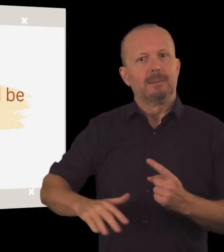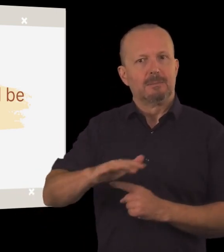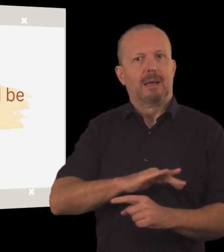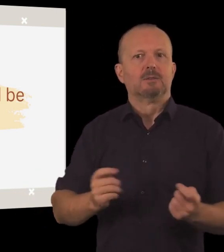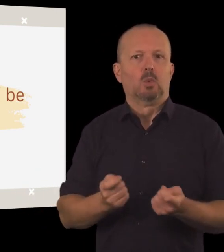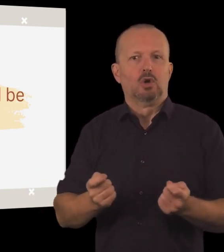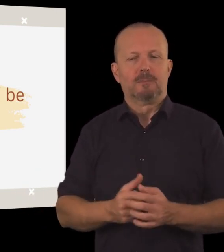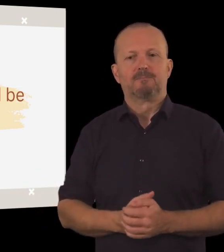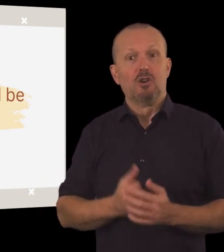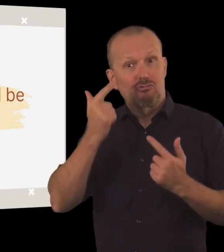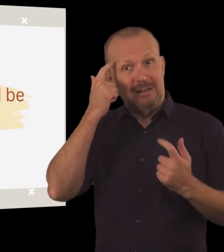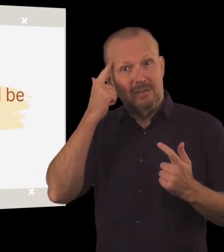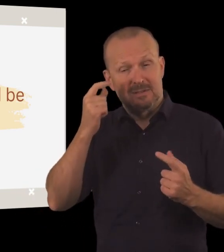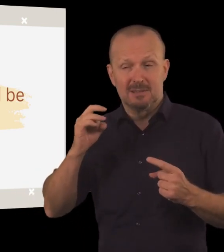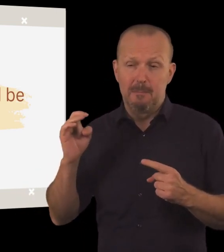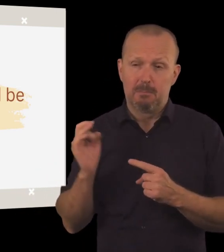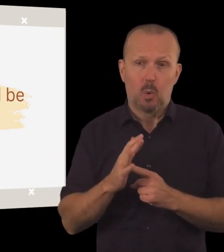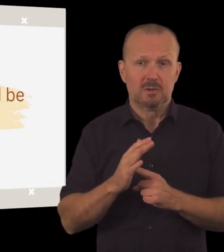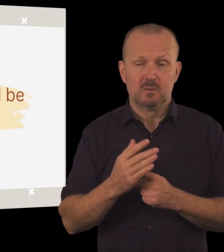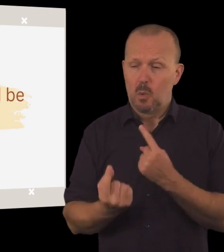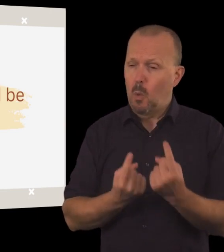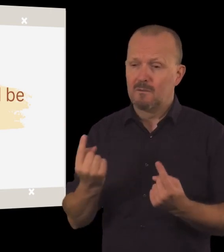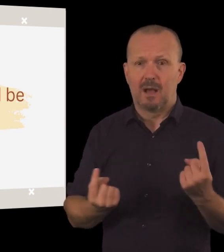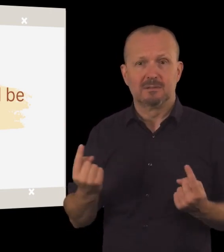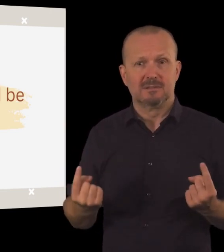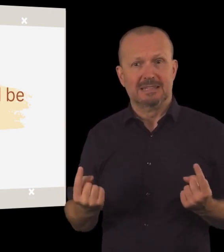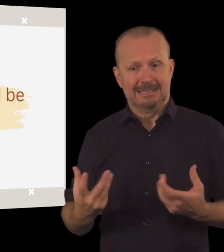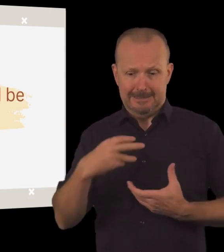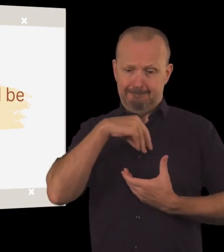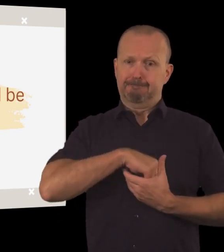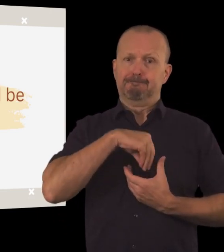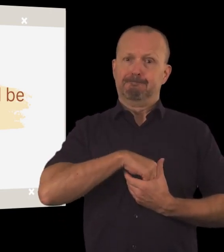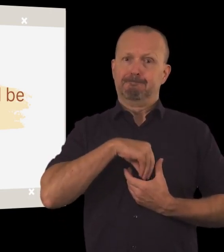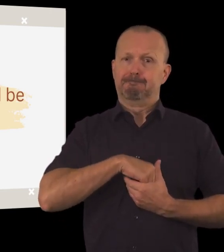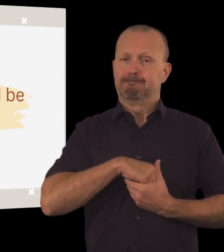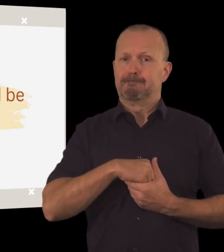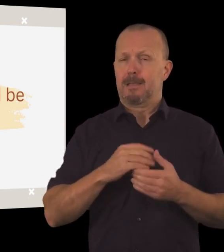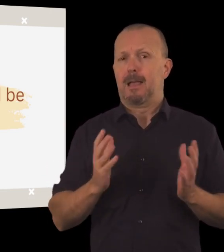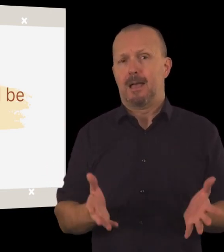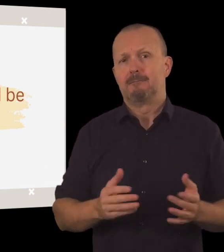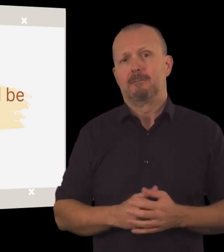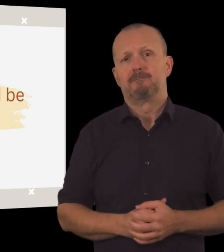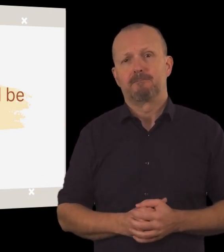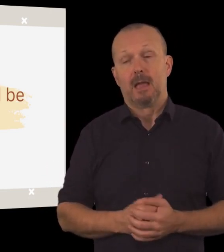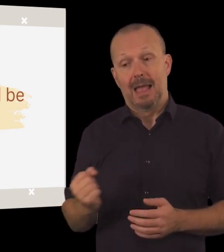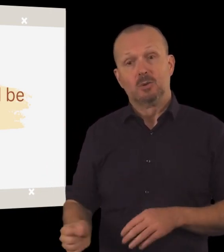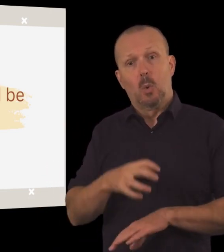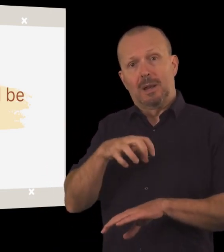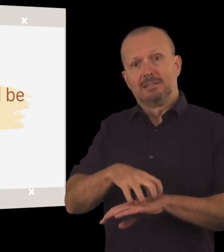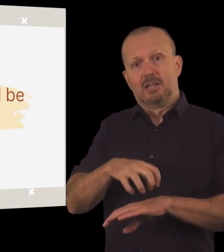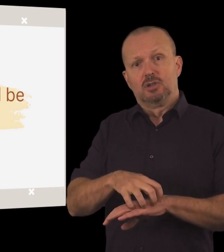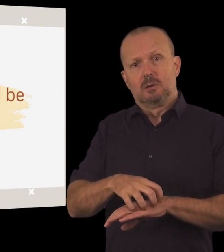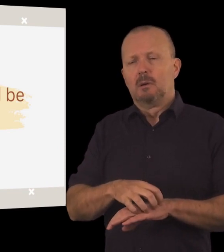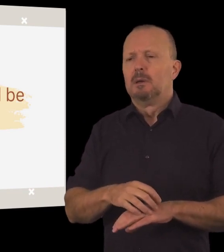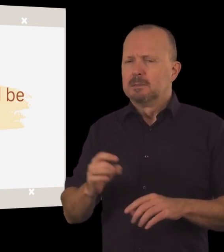and cared for in any creative space. Professional development and creative days are fantastic